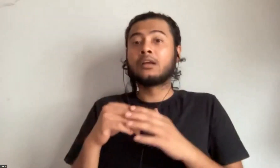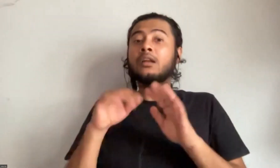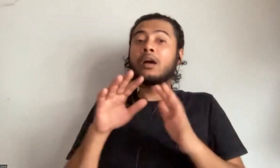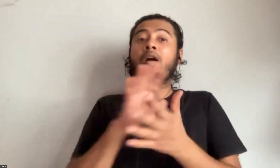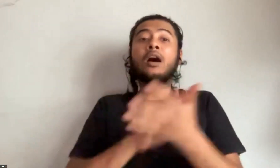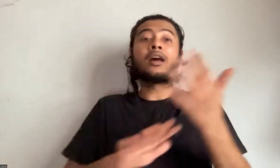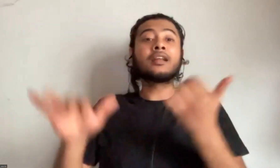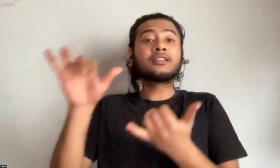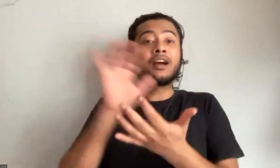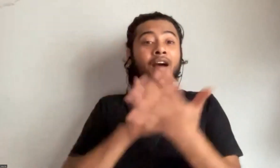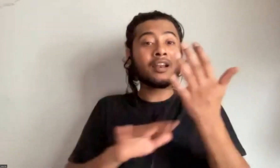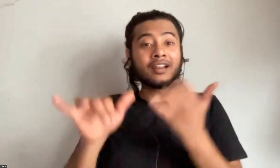Radharani.